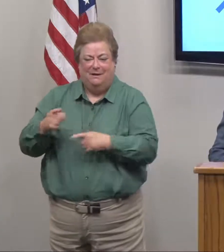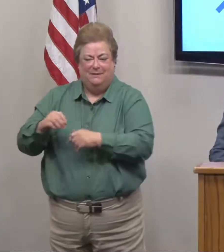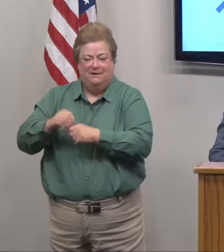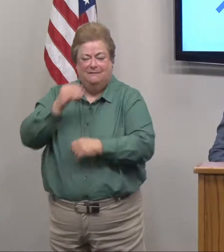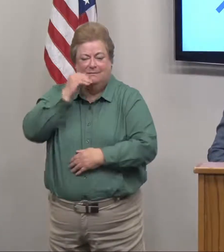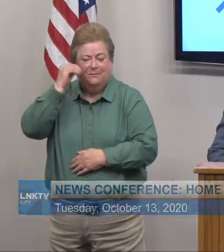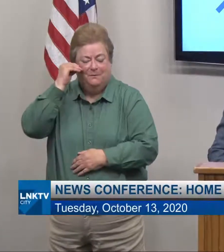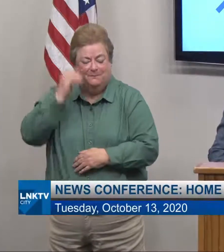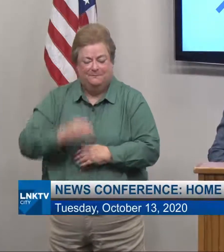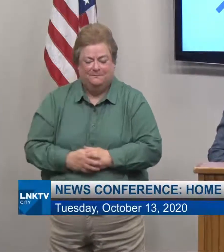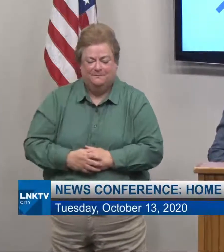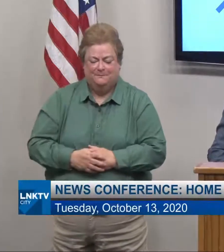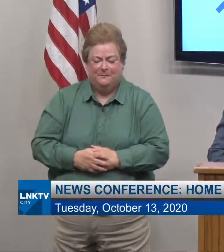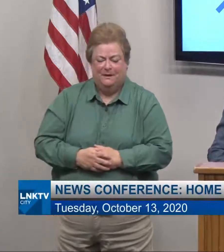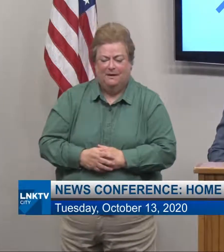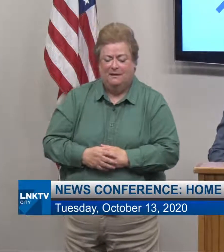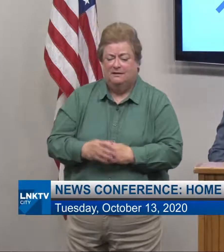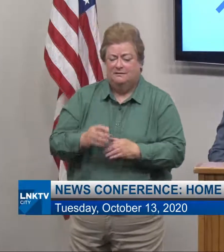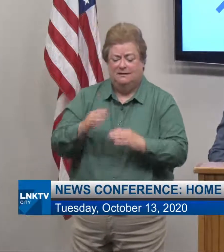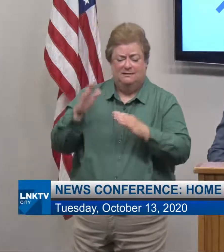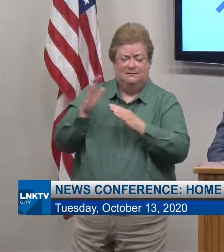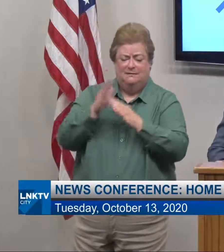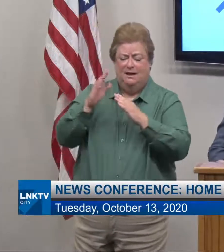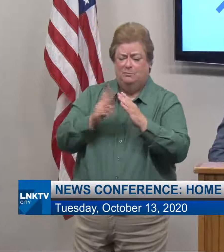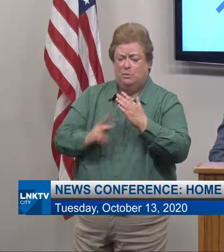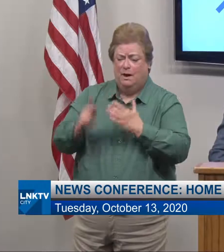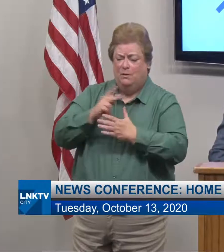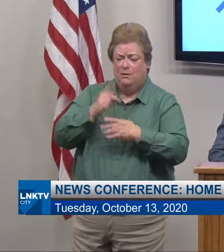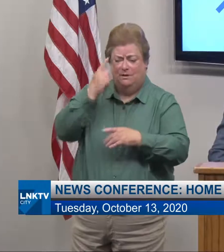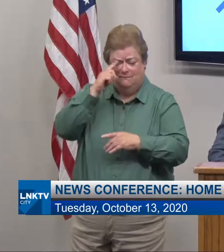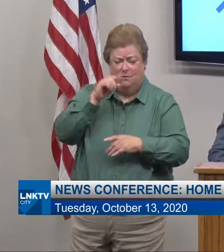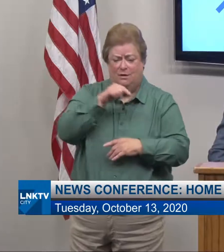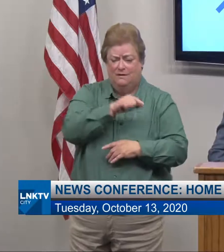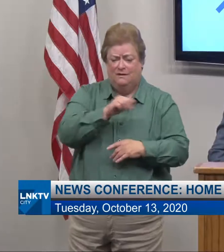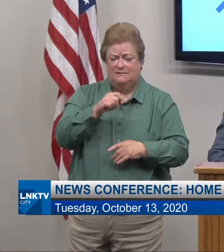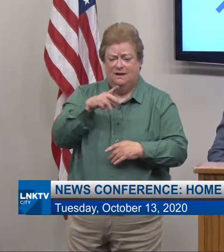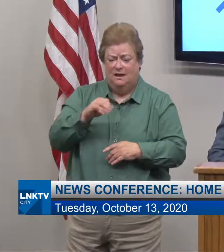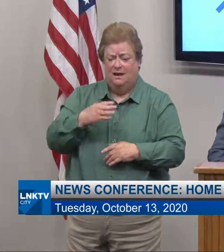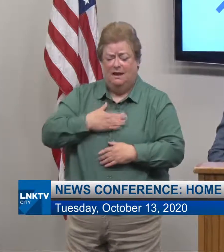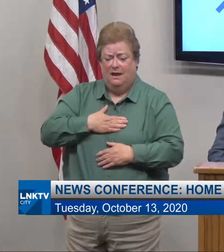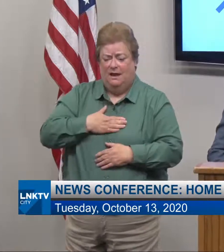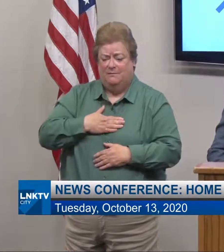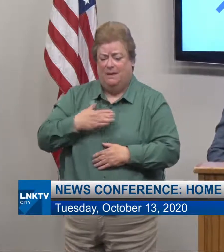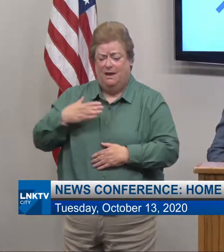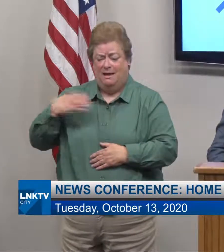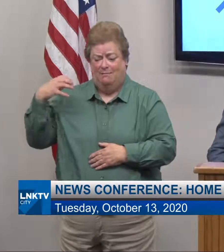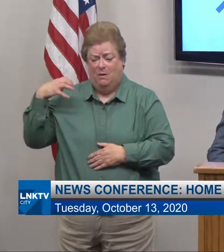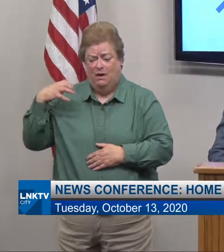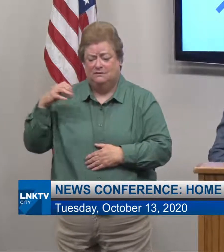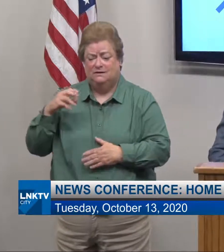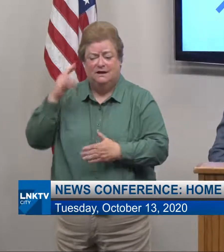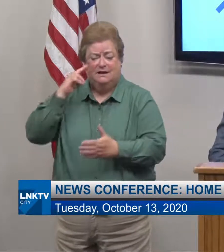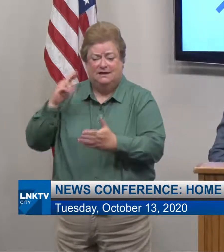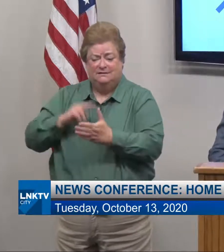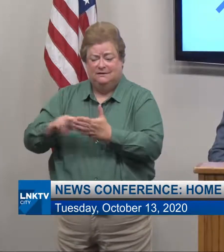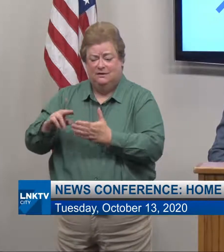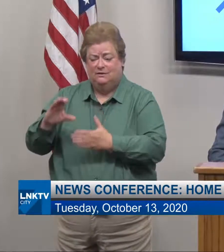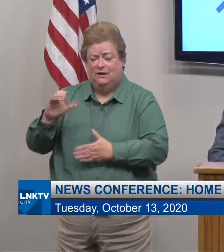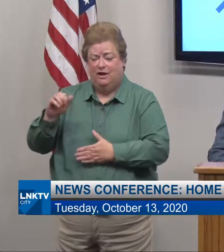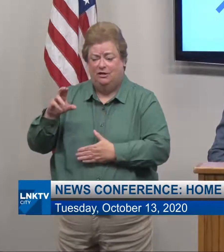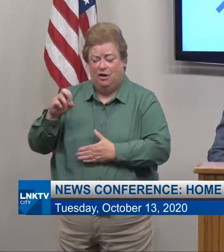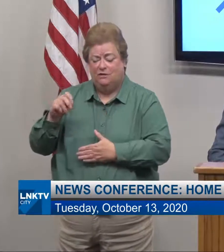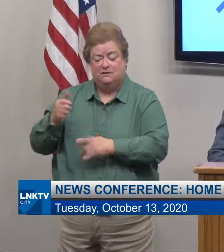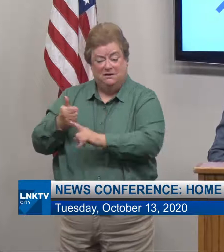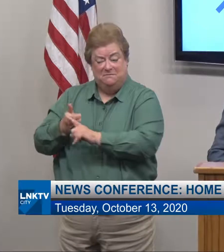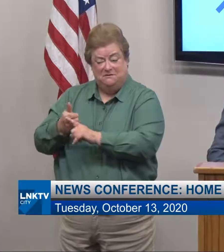has been a top priority of this administration, and especially my boss, Secretary Carson, who is also a doctor, and he